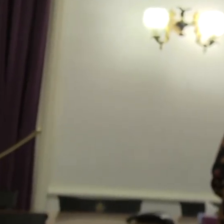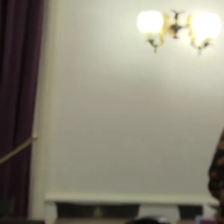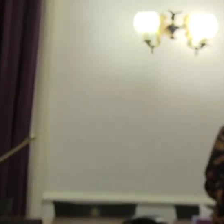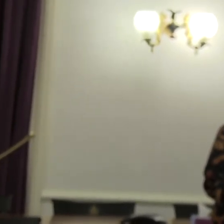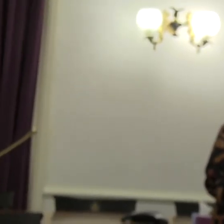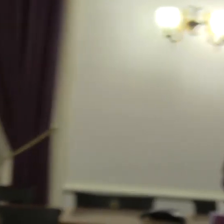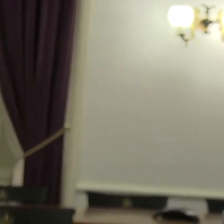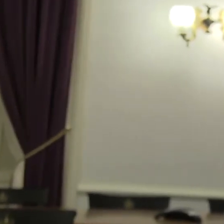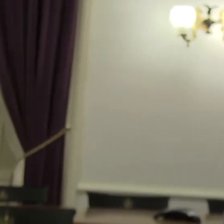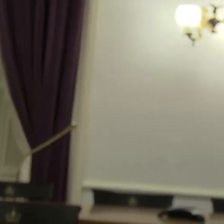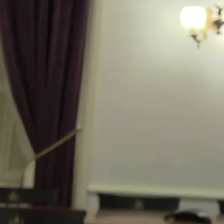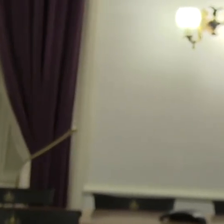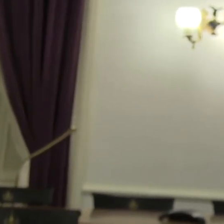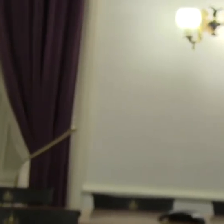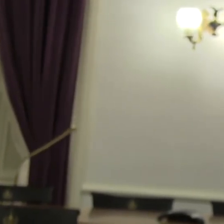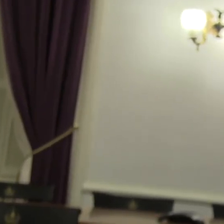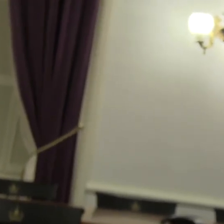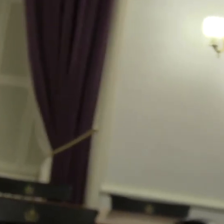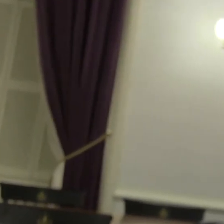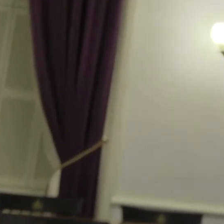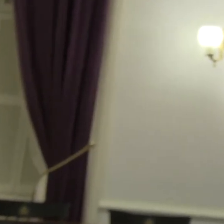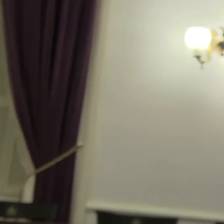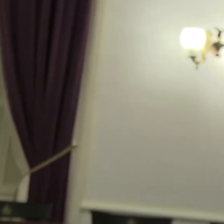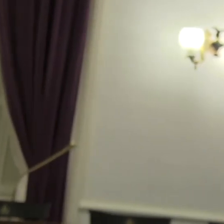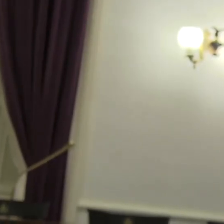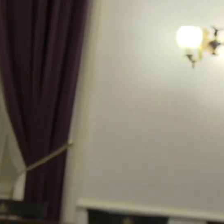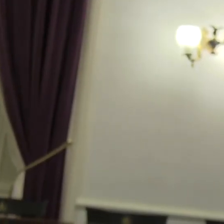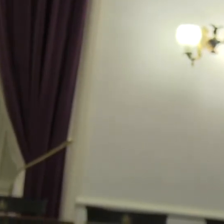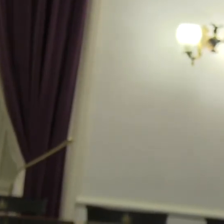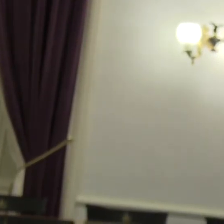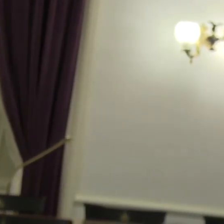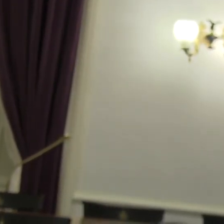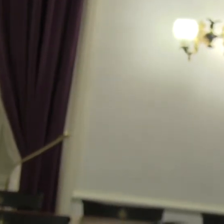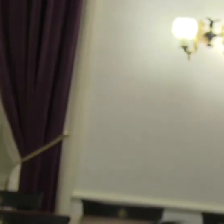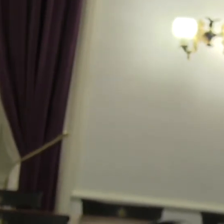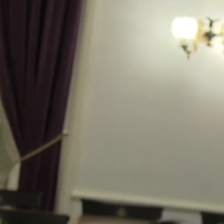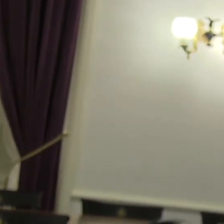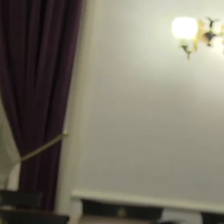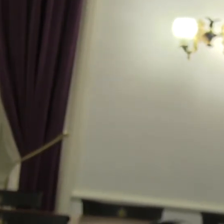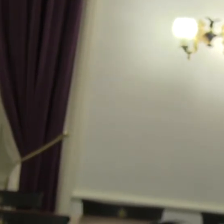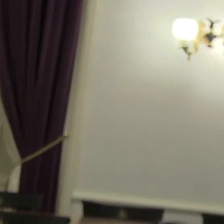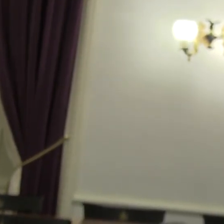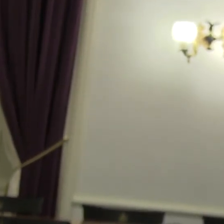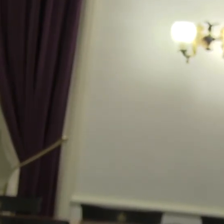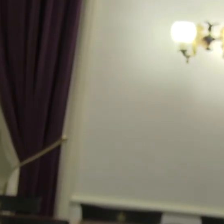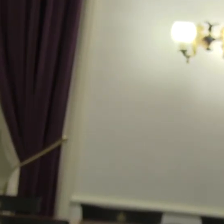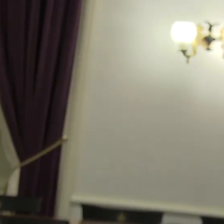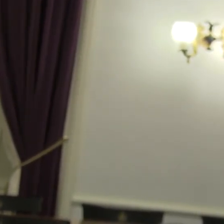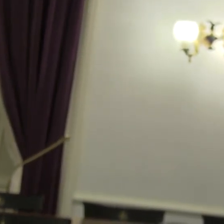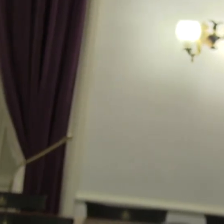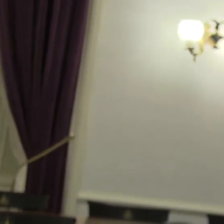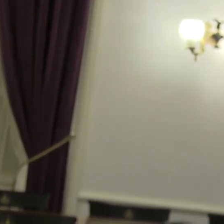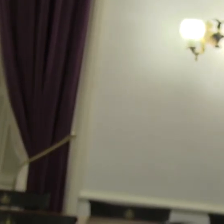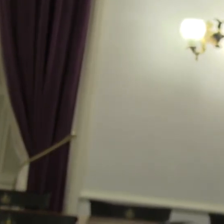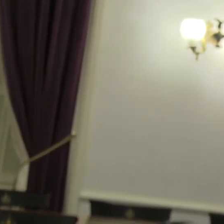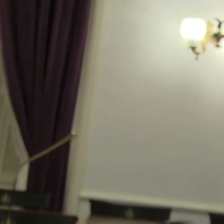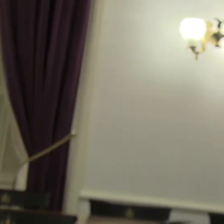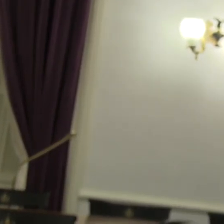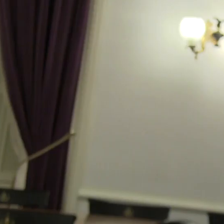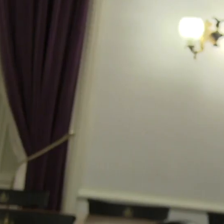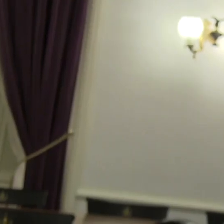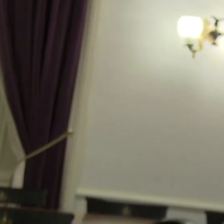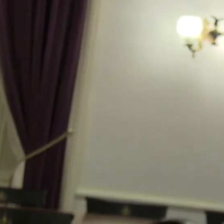For anybody who knows about SSI, SSDI, I'm collecting stories. SSI is the next fight on Capitol Hill, so